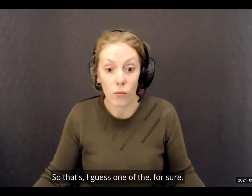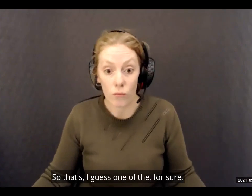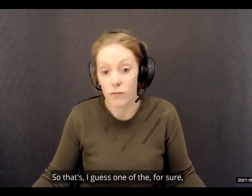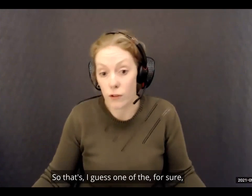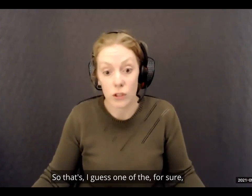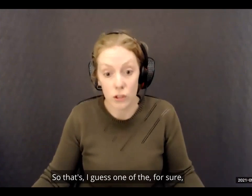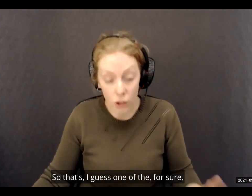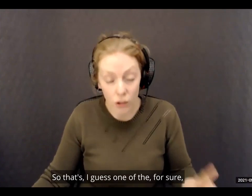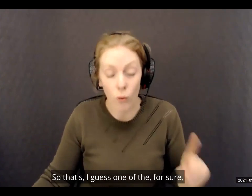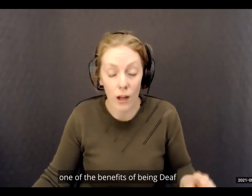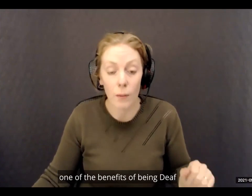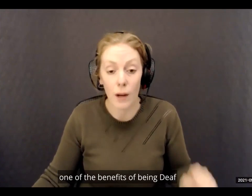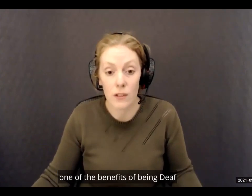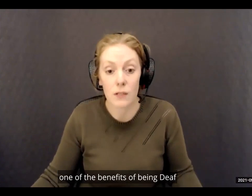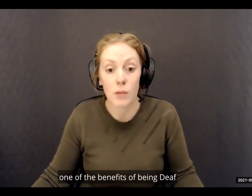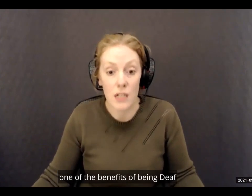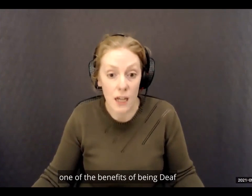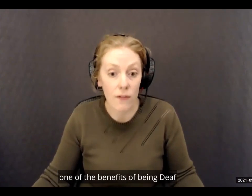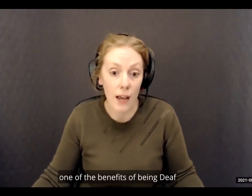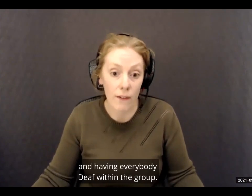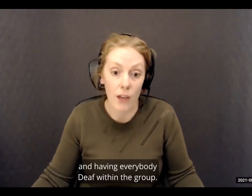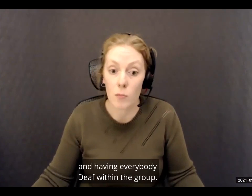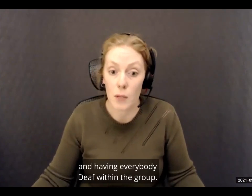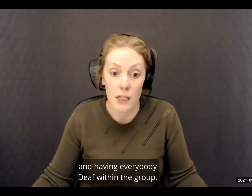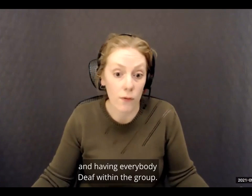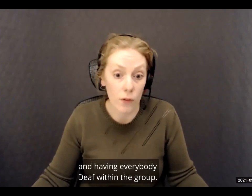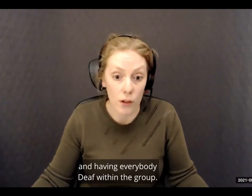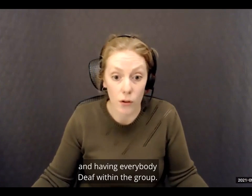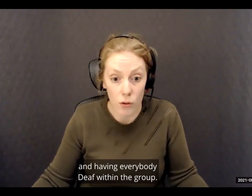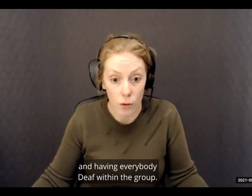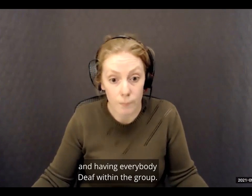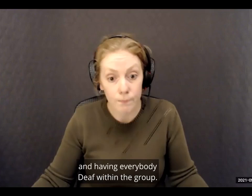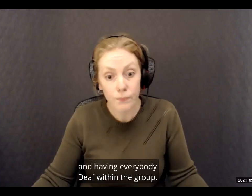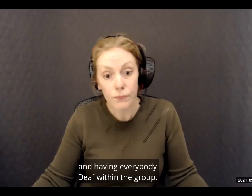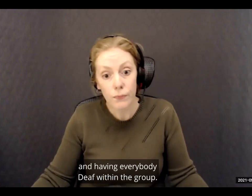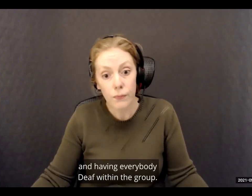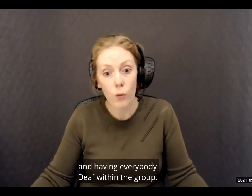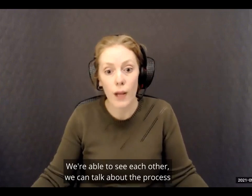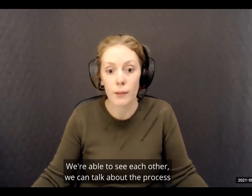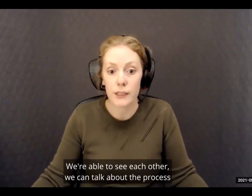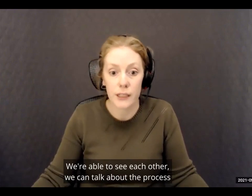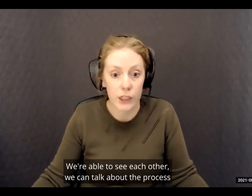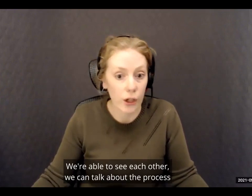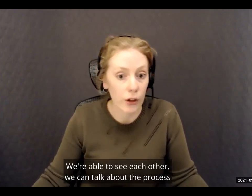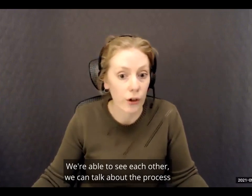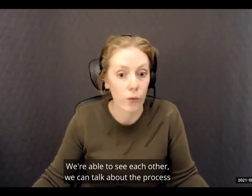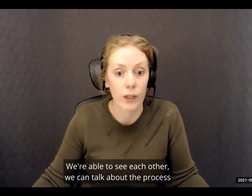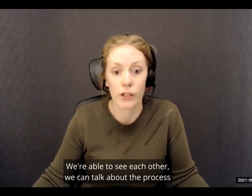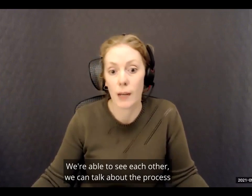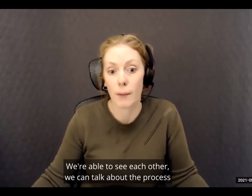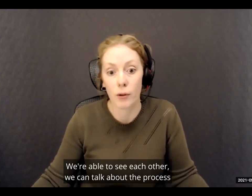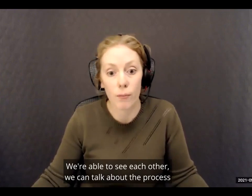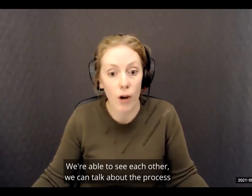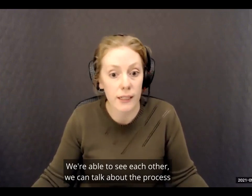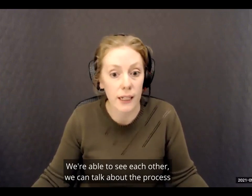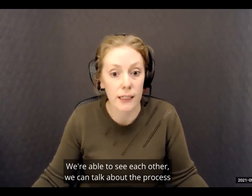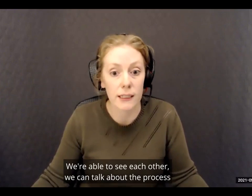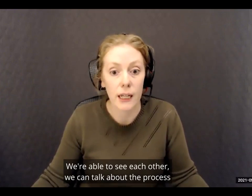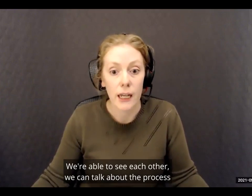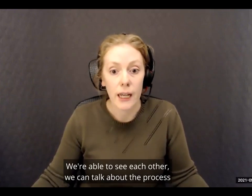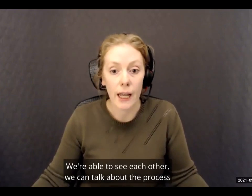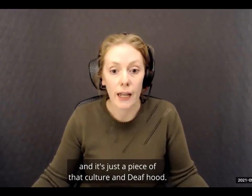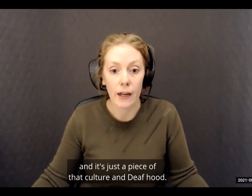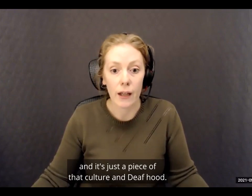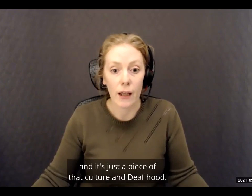one of the, for sure, one of the benefits of being deaf and having everybody deaf within the group. We're able to see each other. We can talk about the